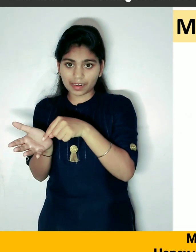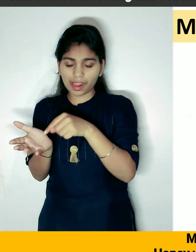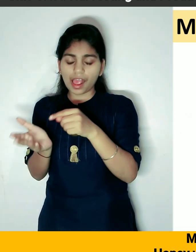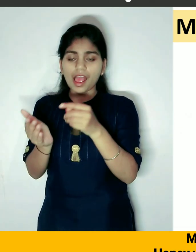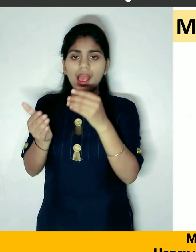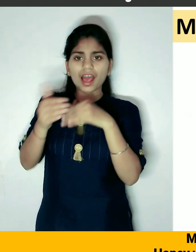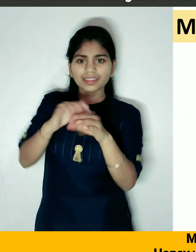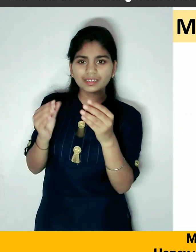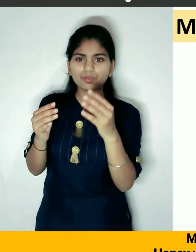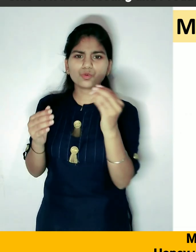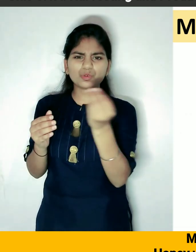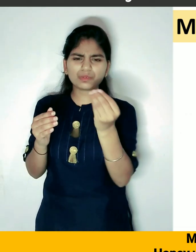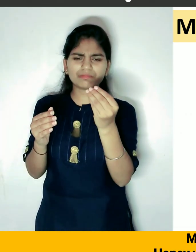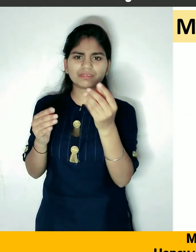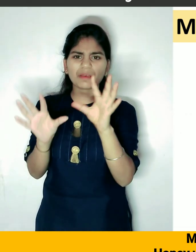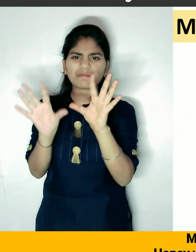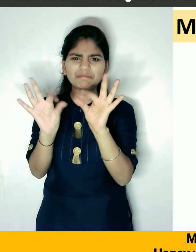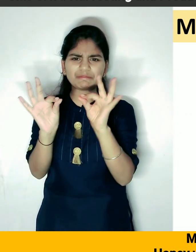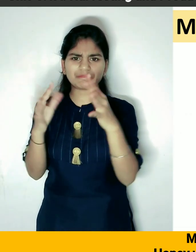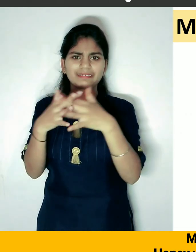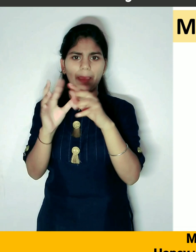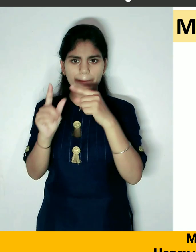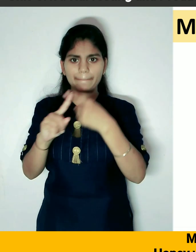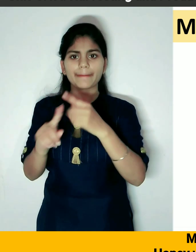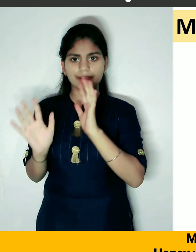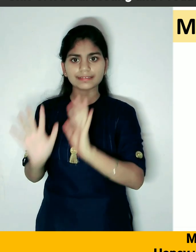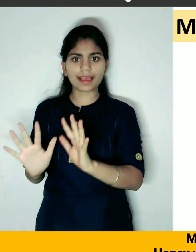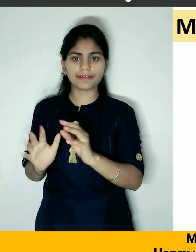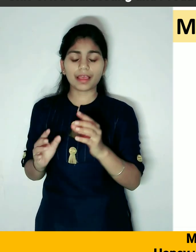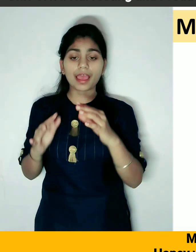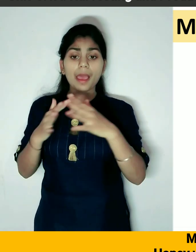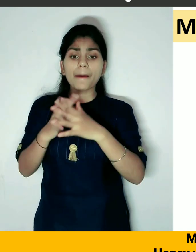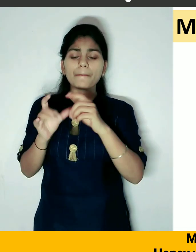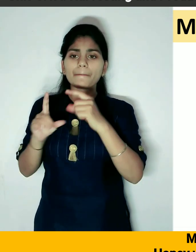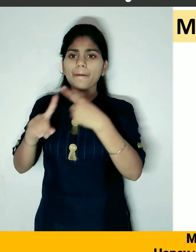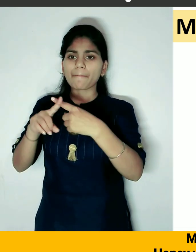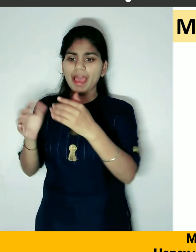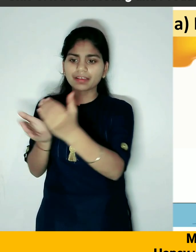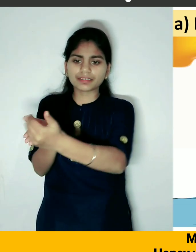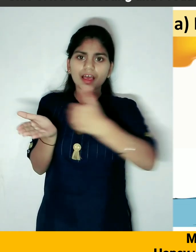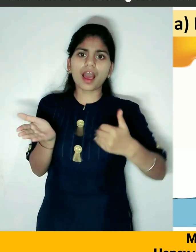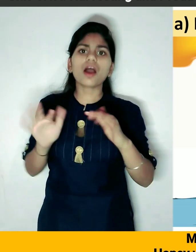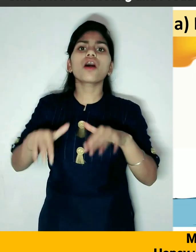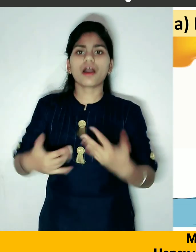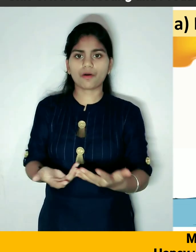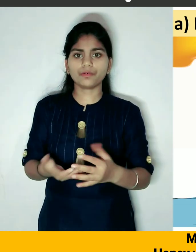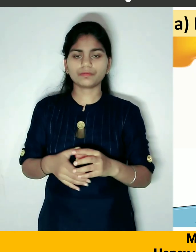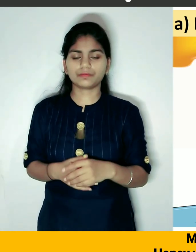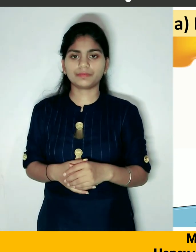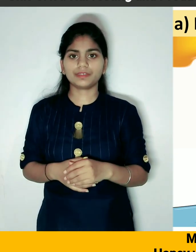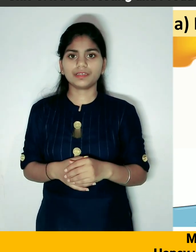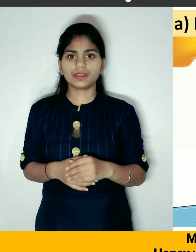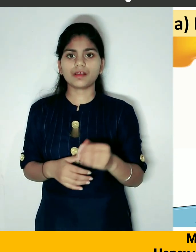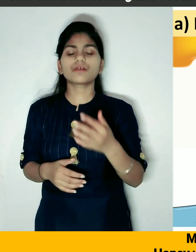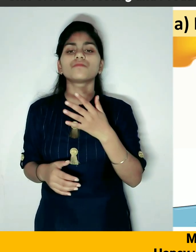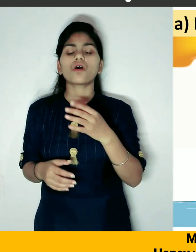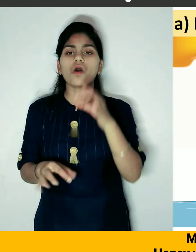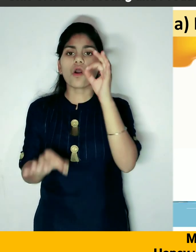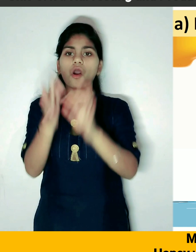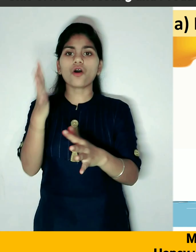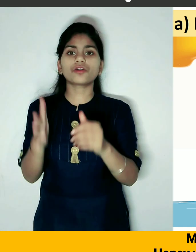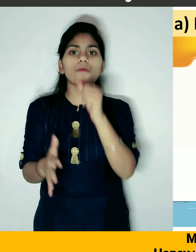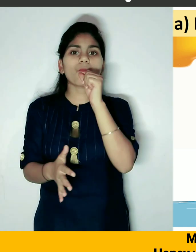Methods of extracting bee wax. A. Honey water method for extracting bee